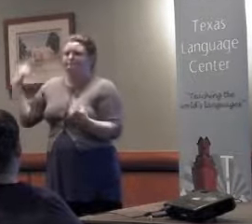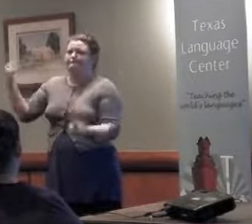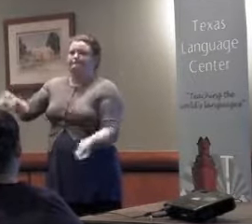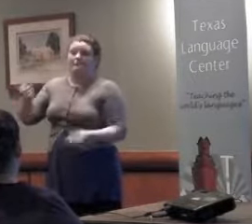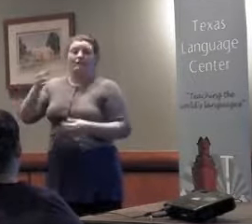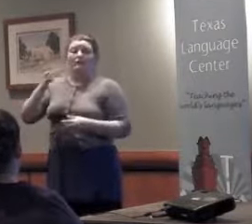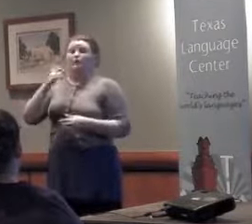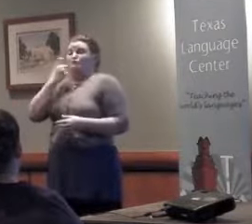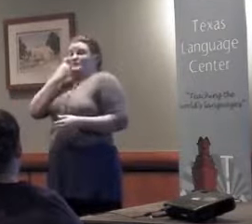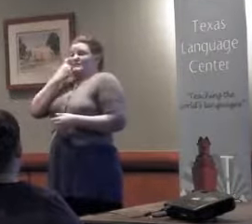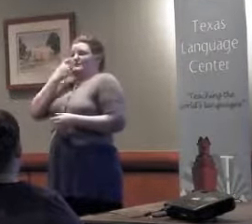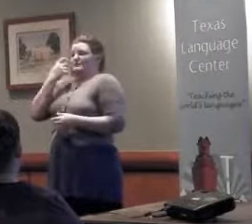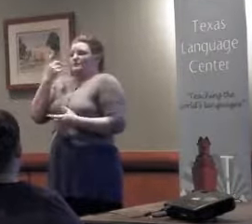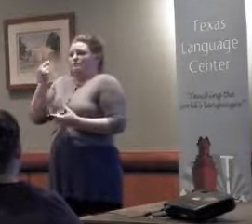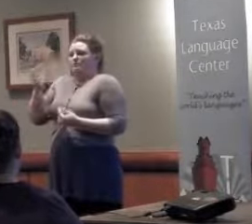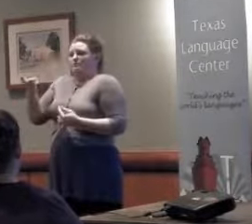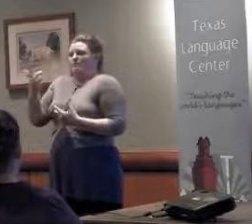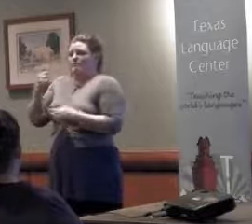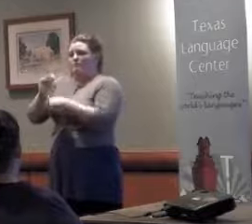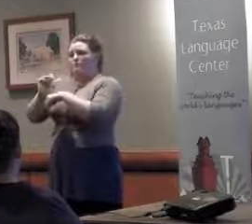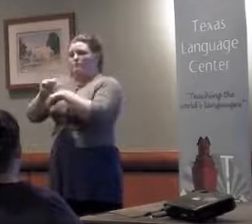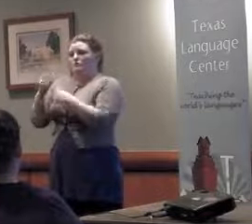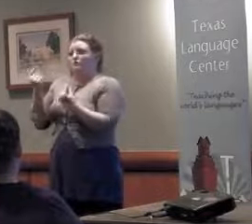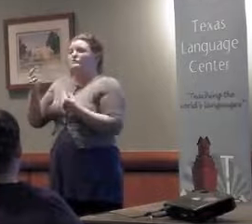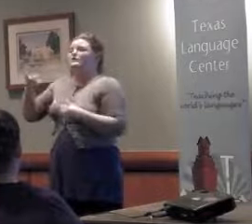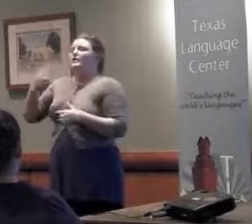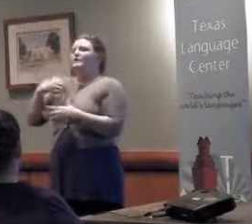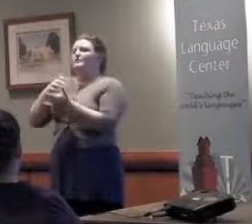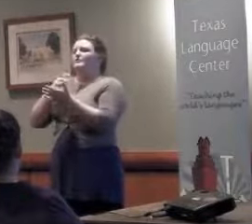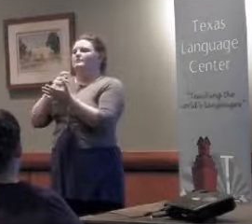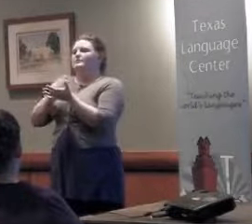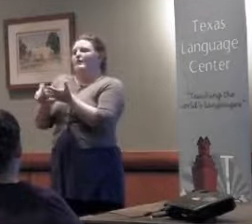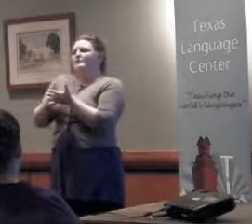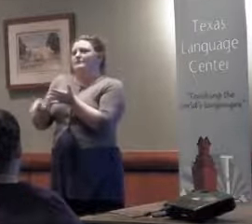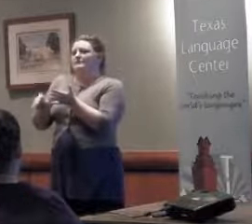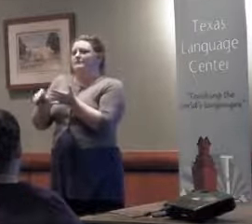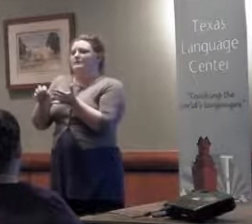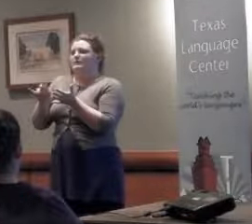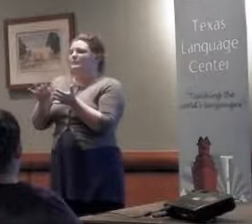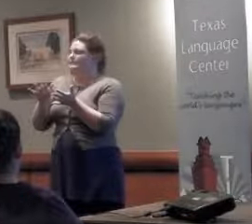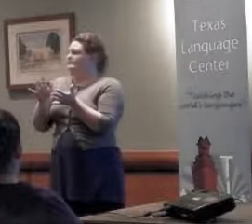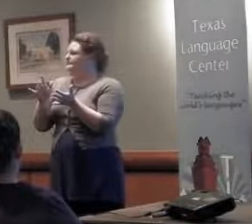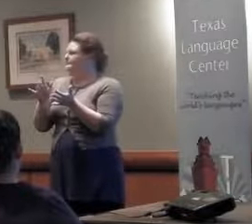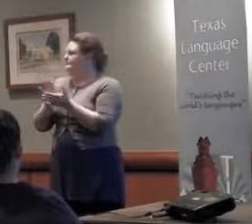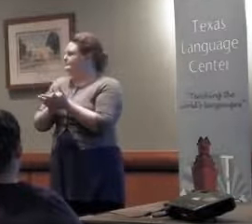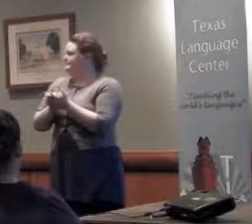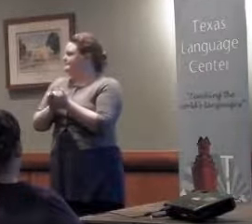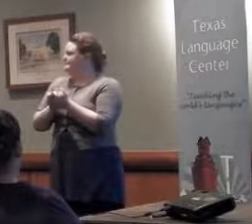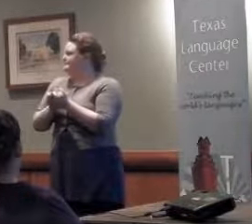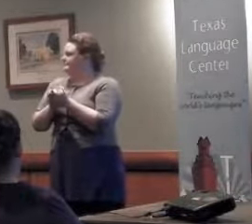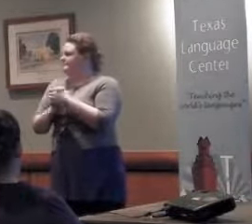most recent work that the ASLTA has done is they've drafted a